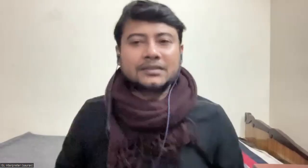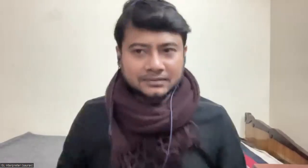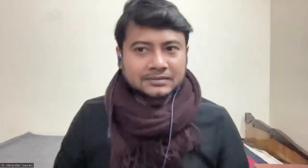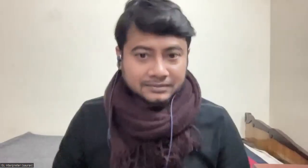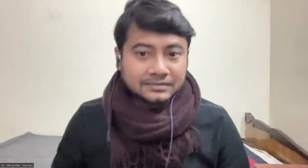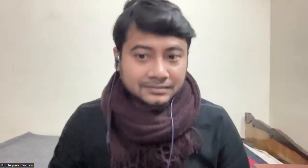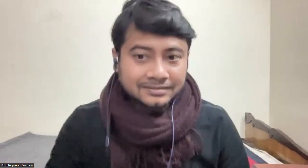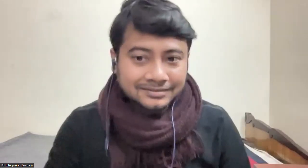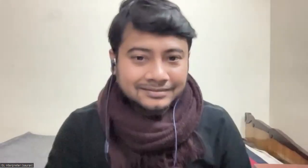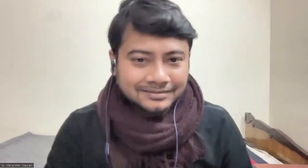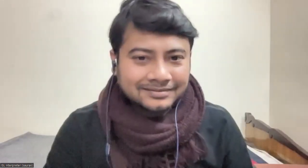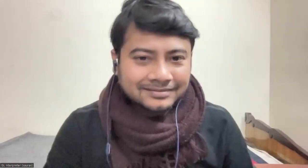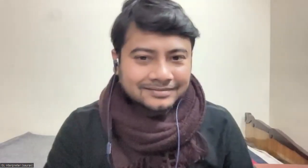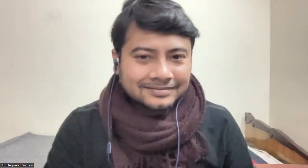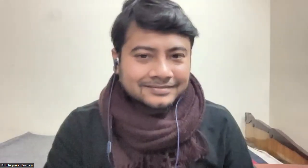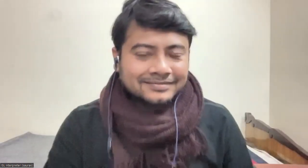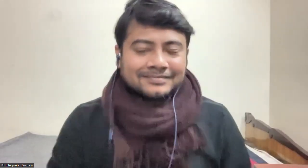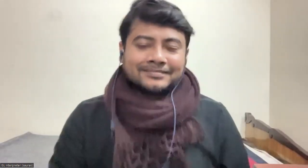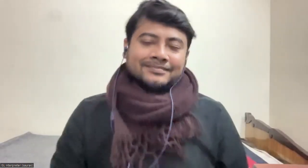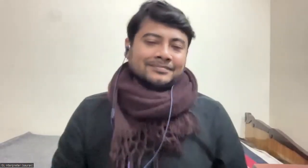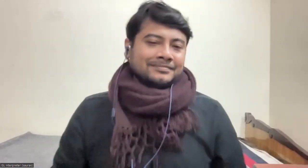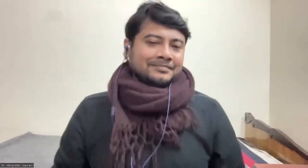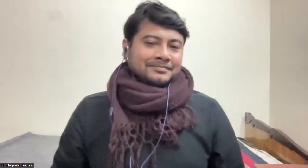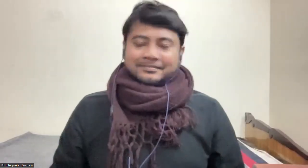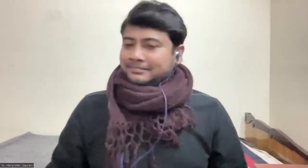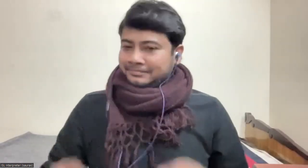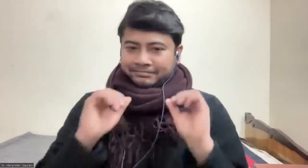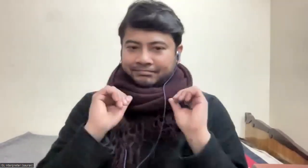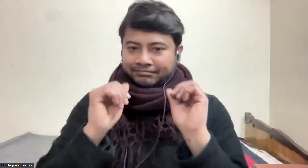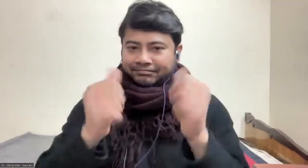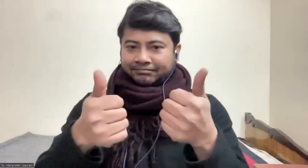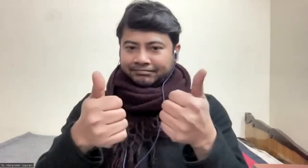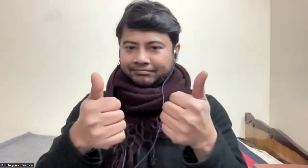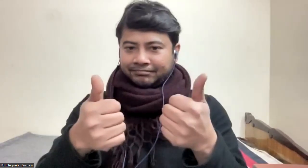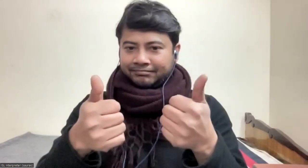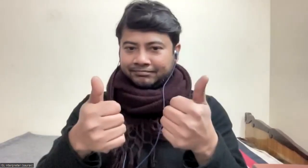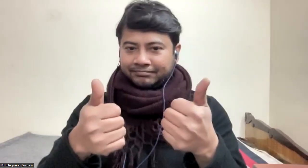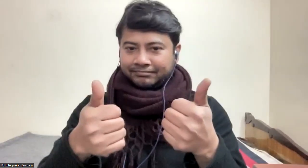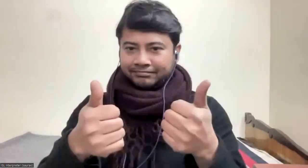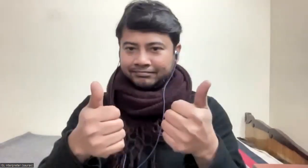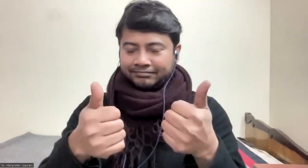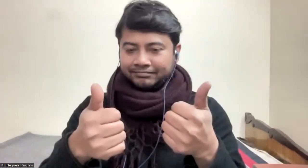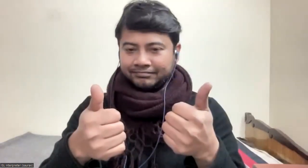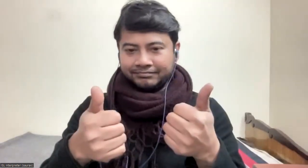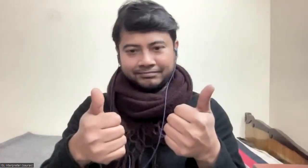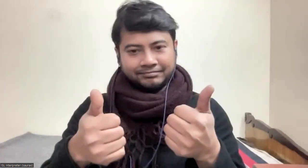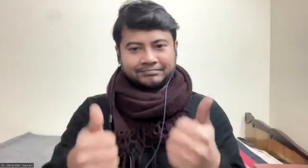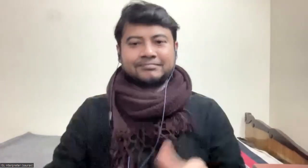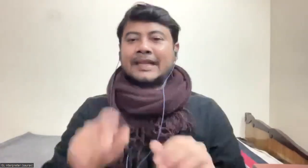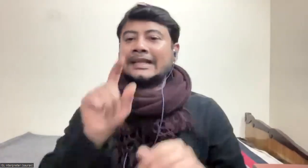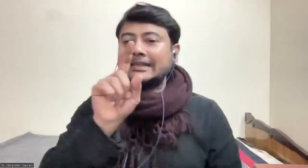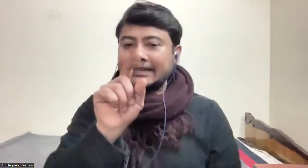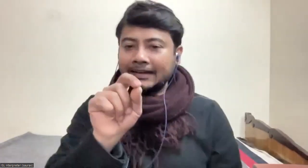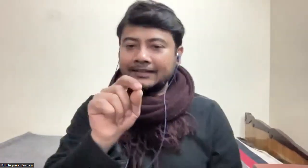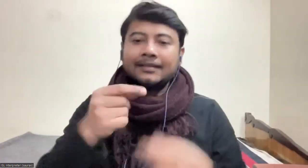right? So this is where we end today's class. And these are the 10 offenses which we do when